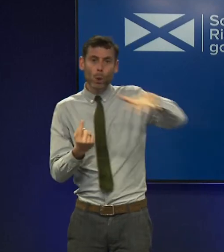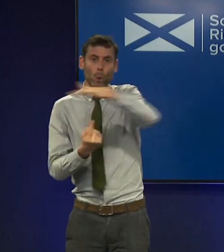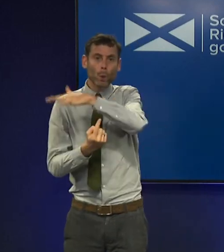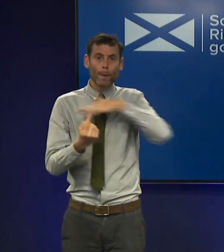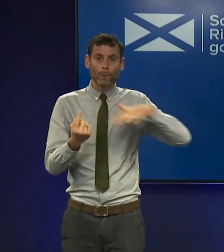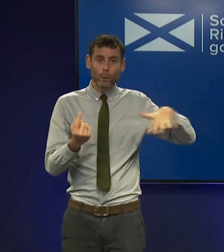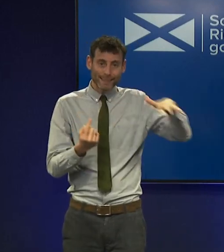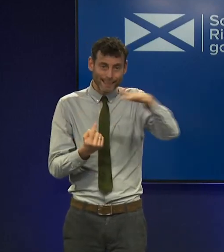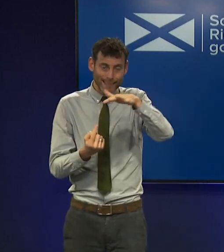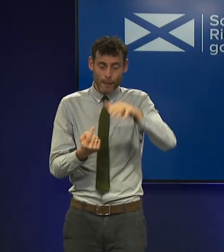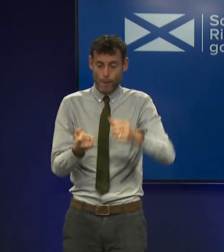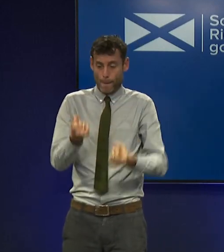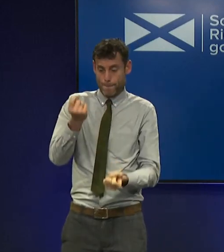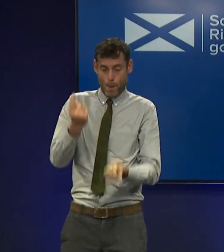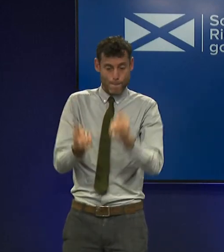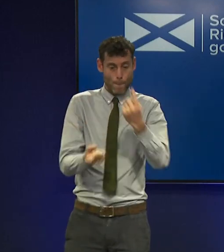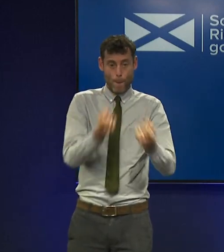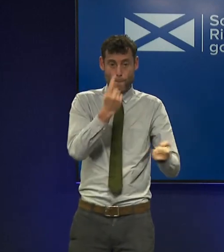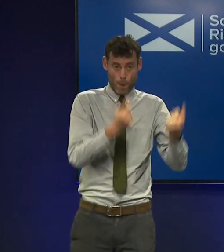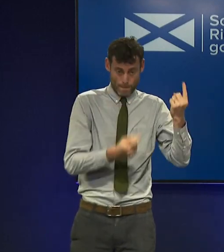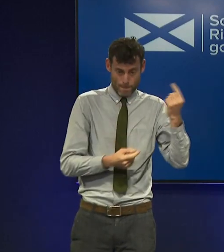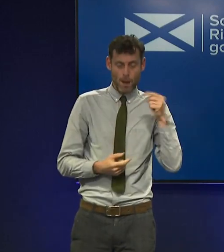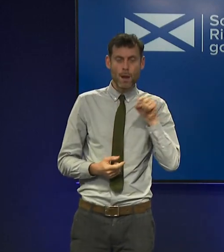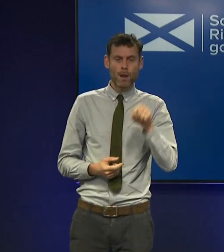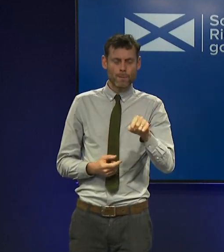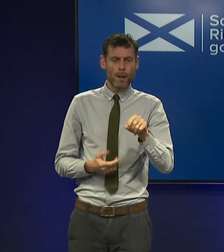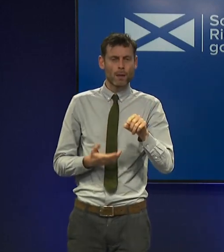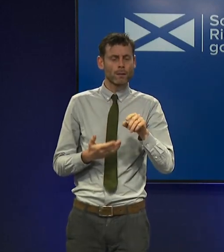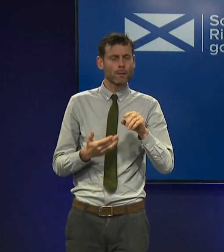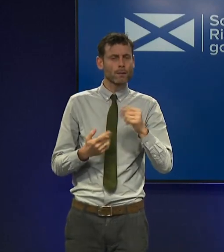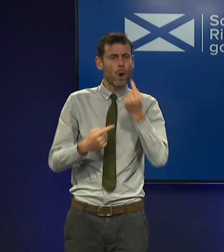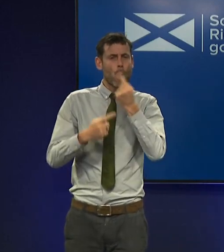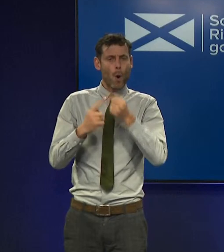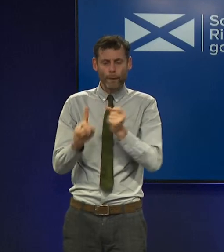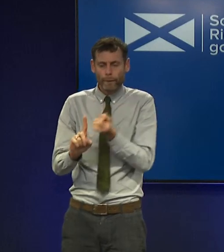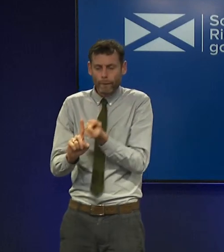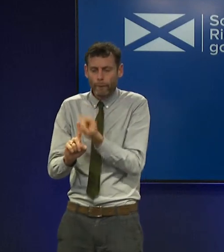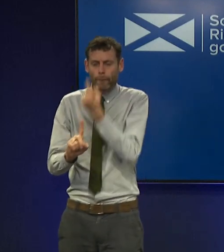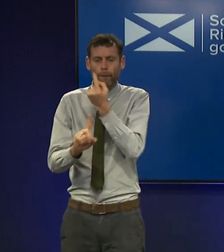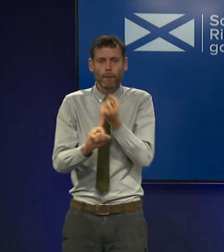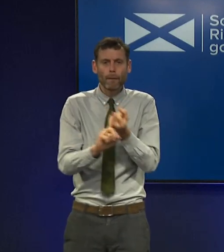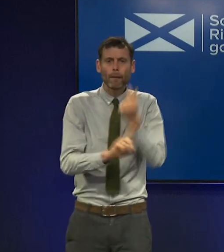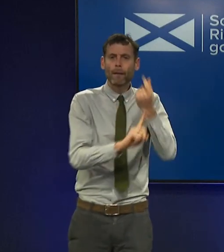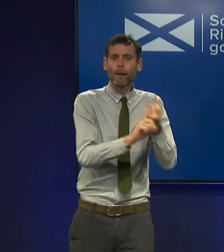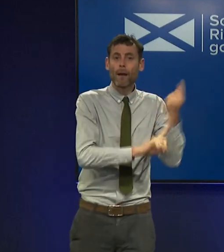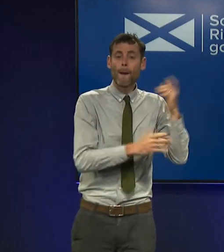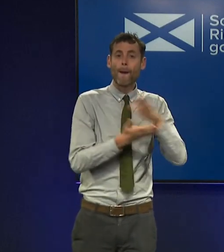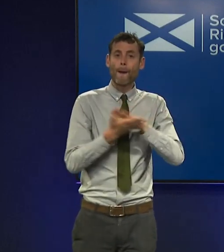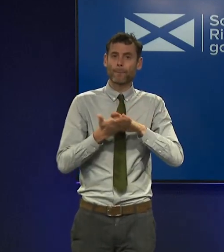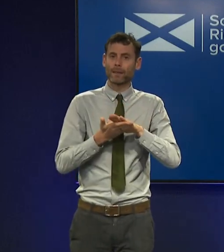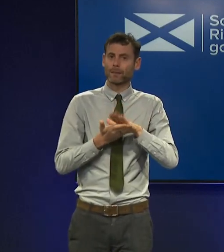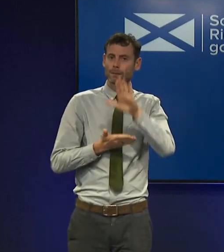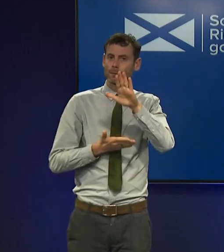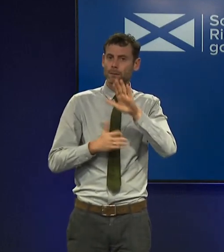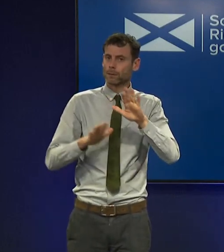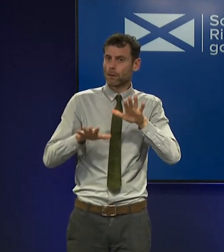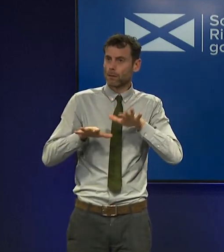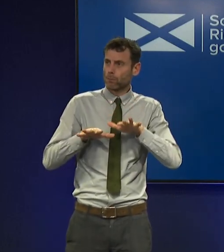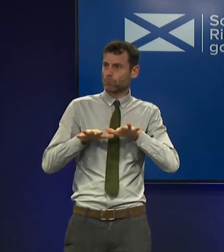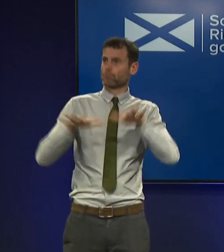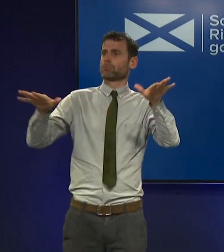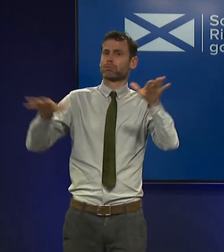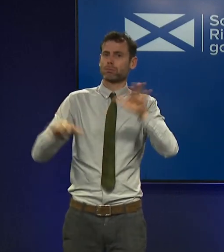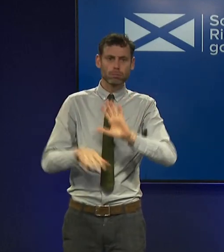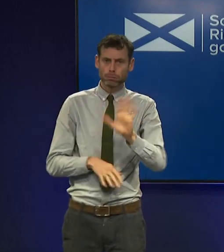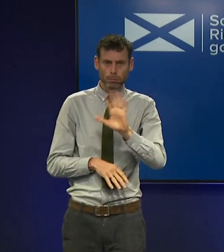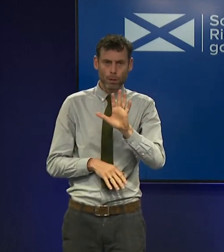is not widespread at this stage and may not yet be sustained. So it's allowing us to learn in both